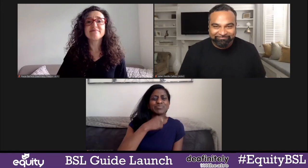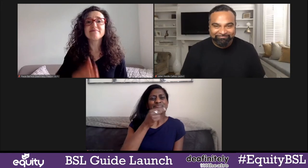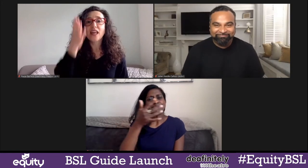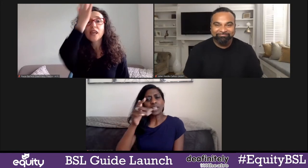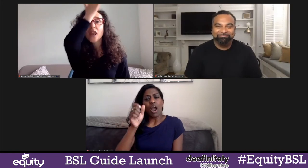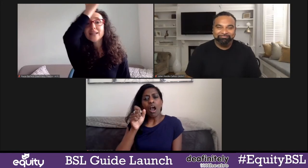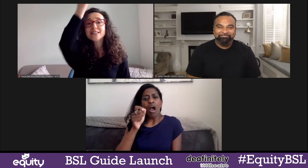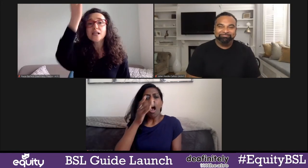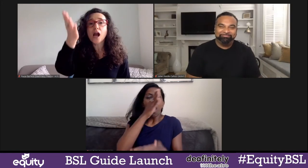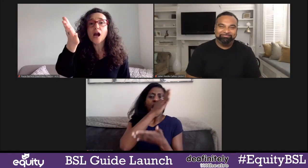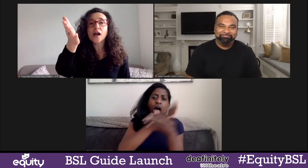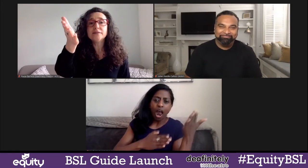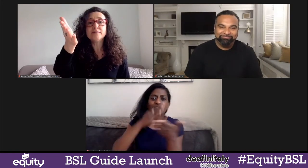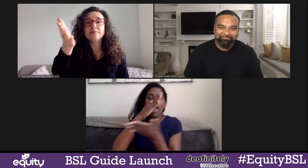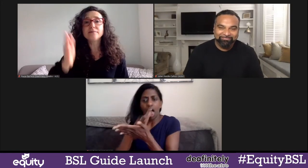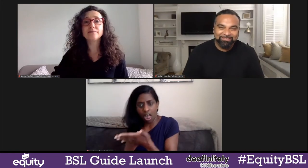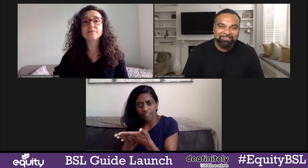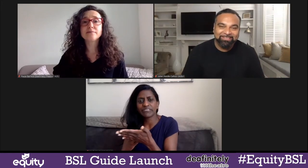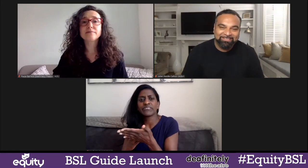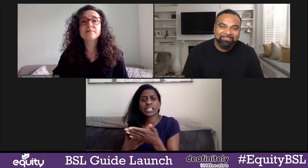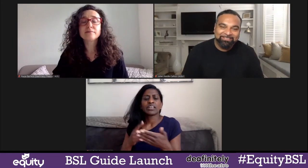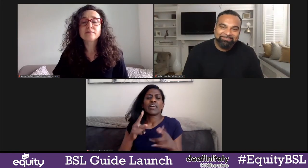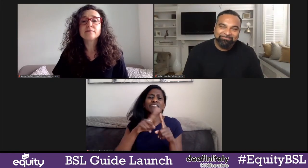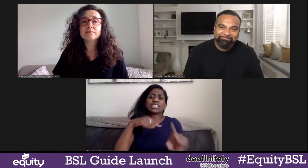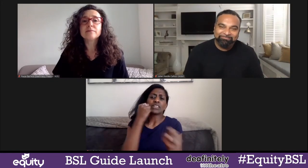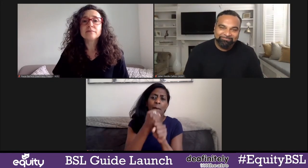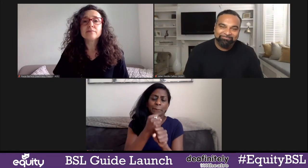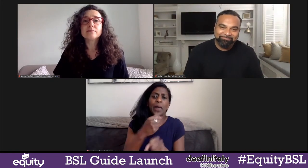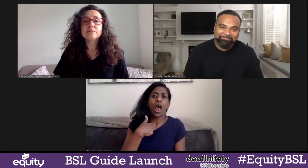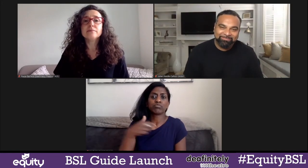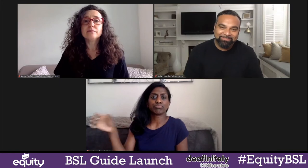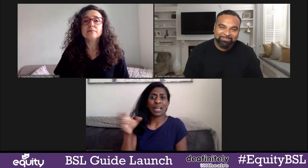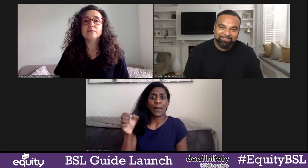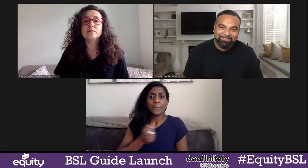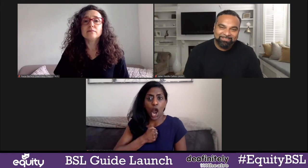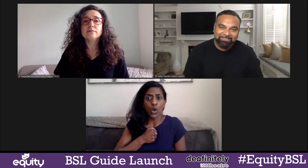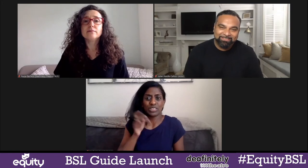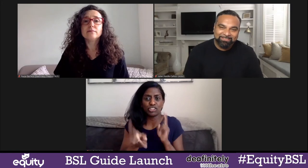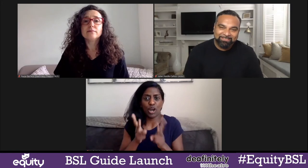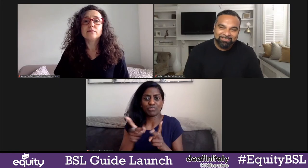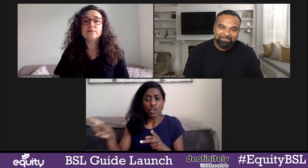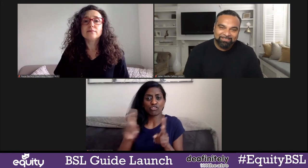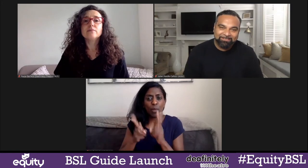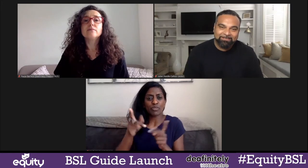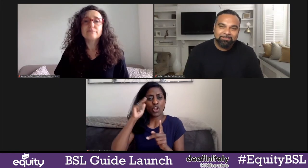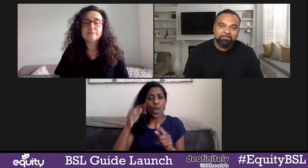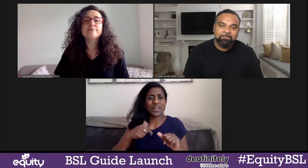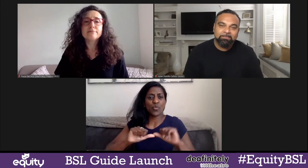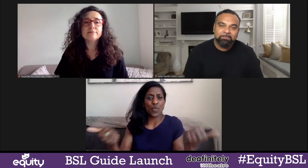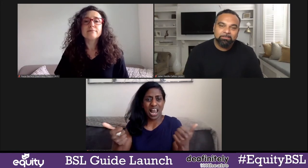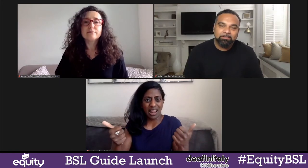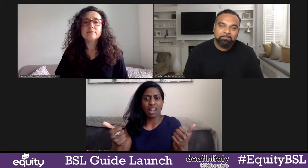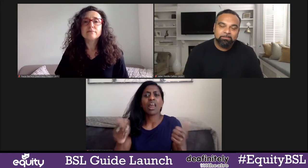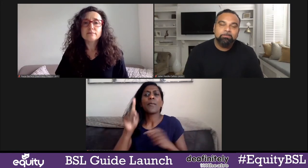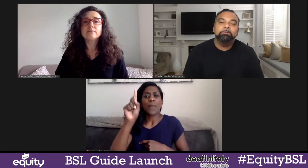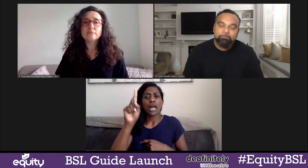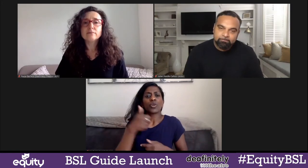that. Nadia, now? For me, I'd say it's a bit 50-50. If I bring my own interpreter,